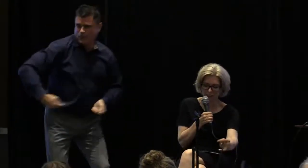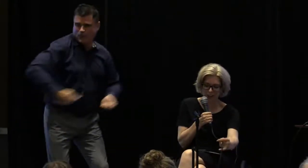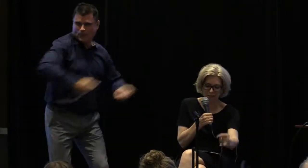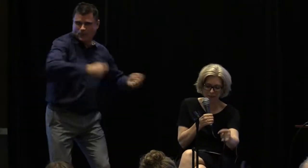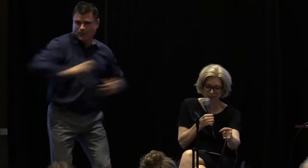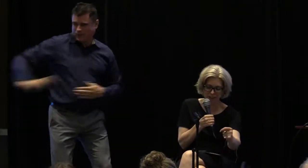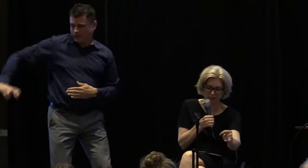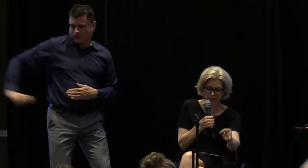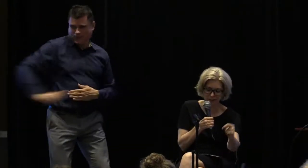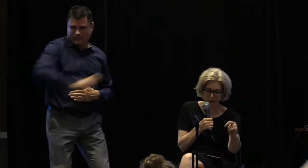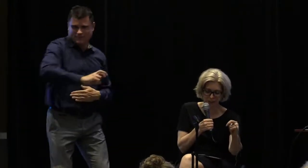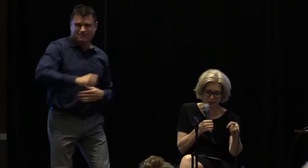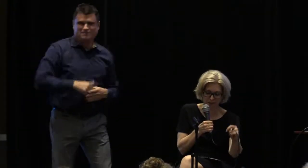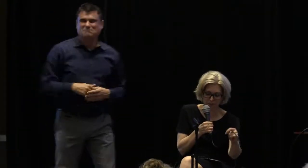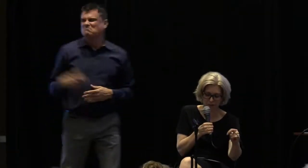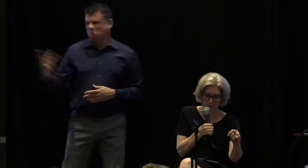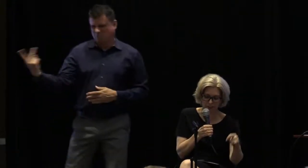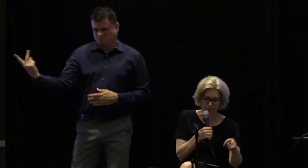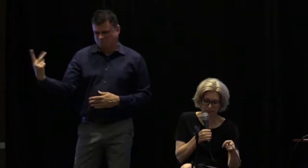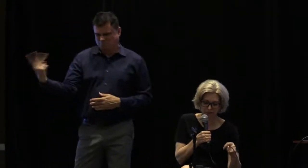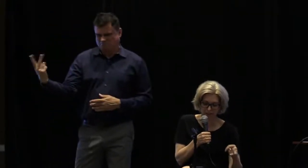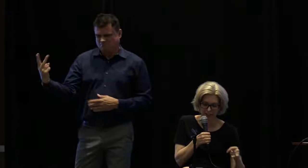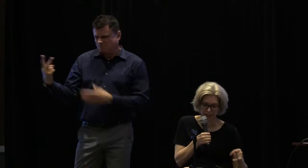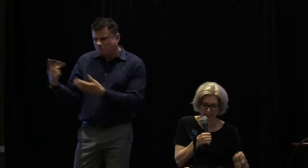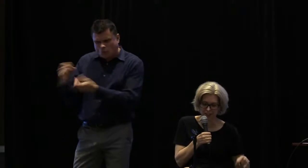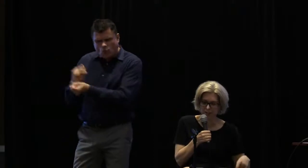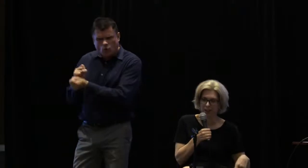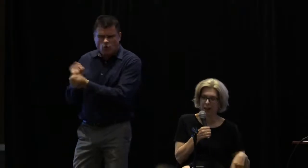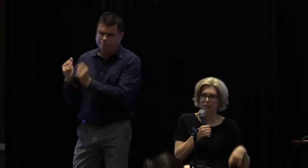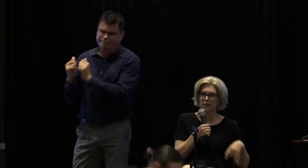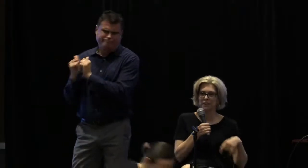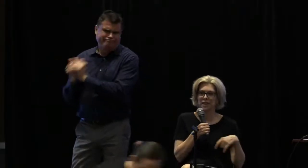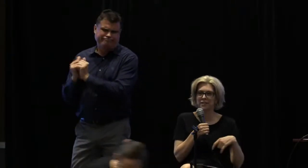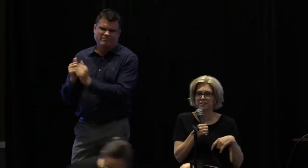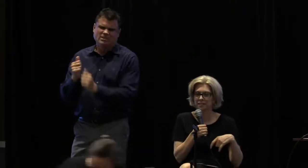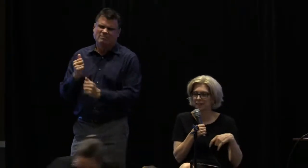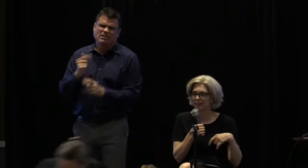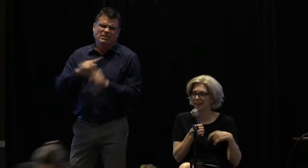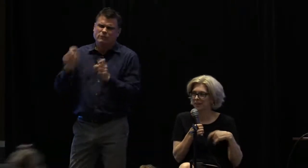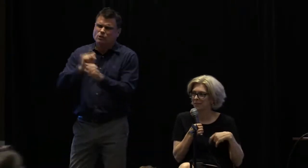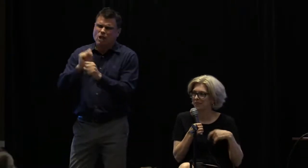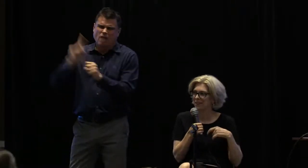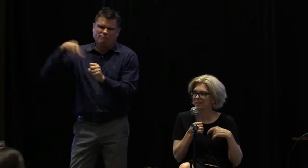The Minister and I have worked together in a number of capacities over the years, and so I know he'll